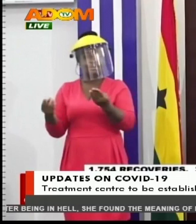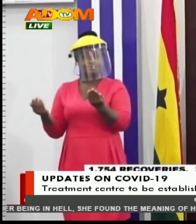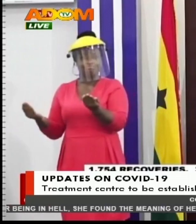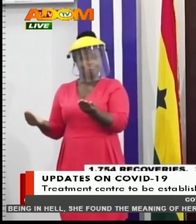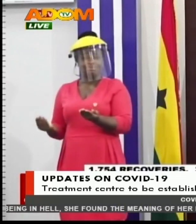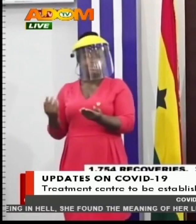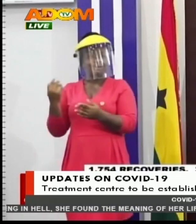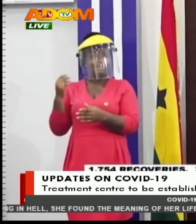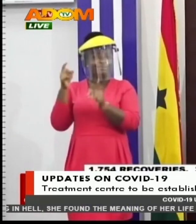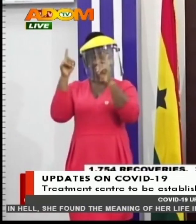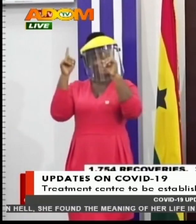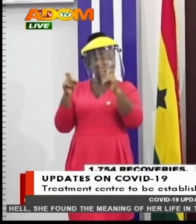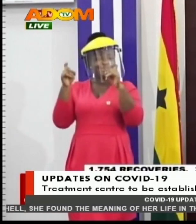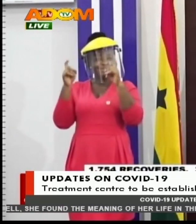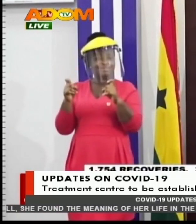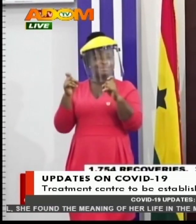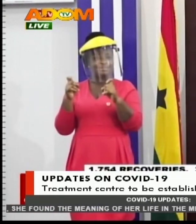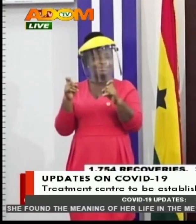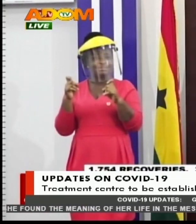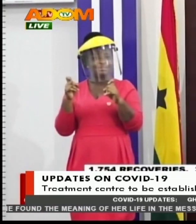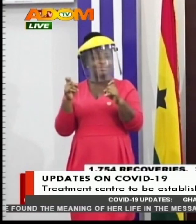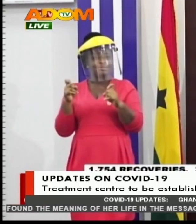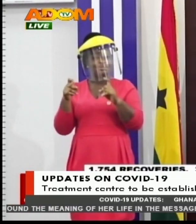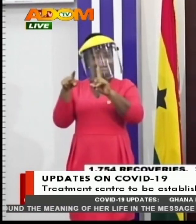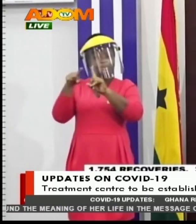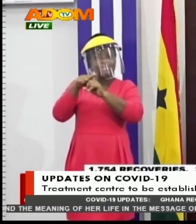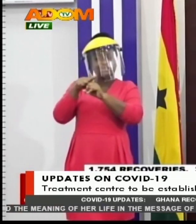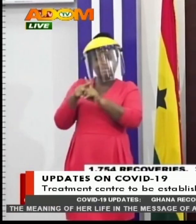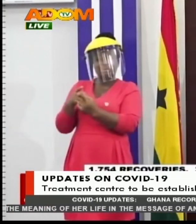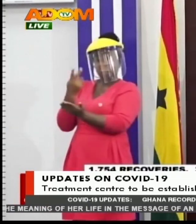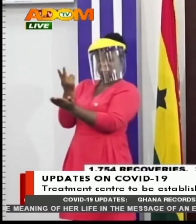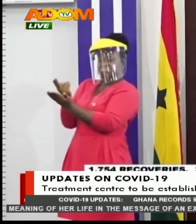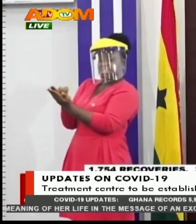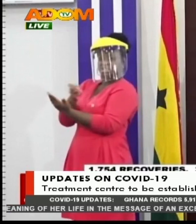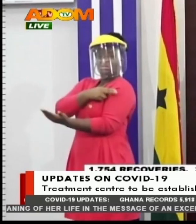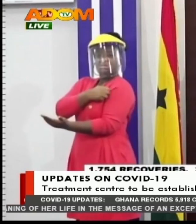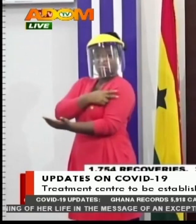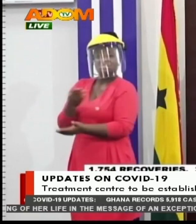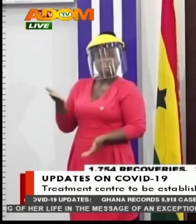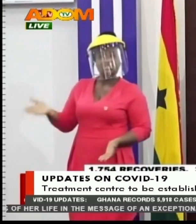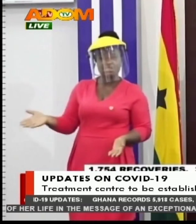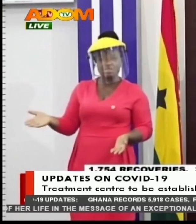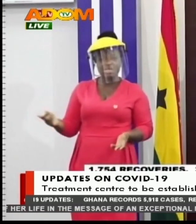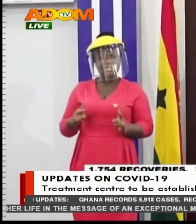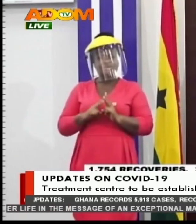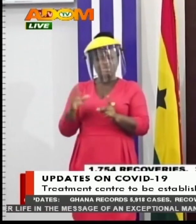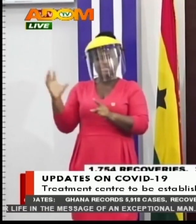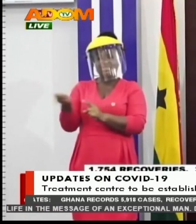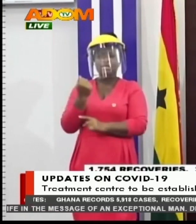actually identified her contacts. And then at that time, they had 219 contacts. So there was